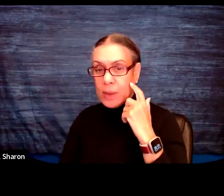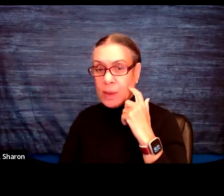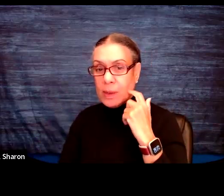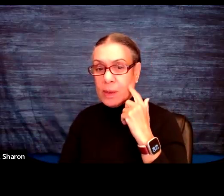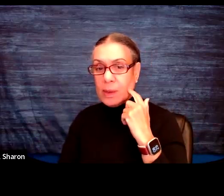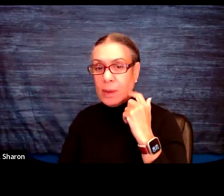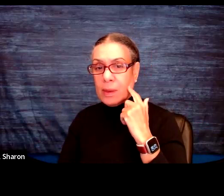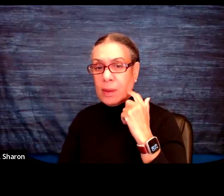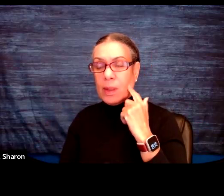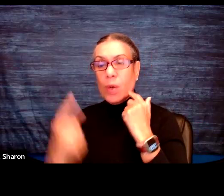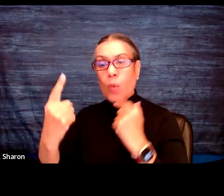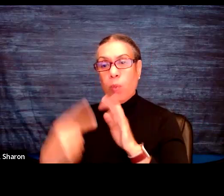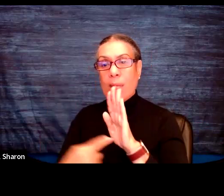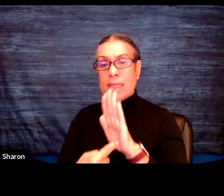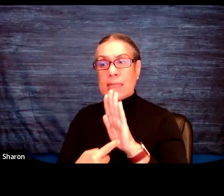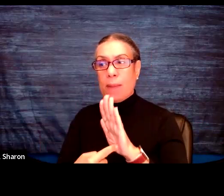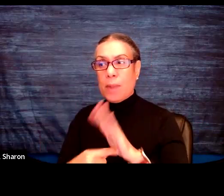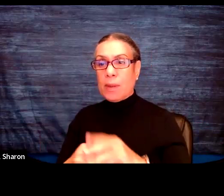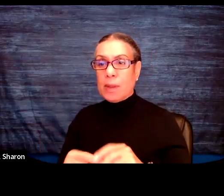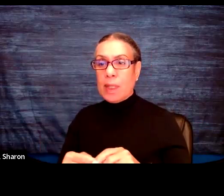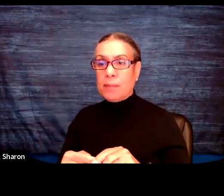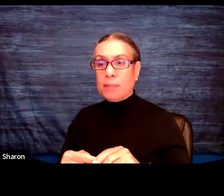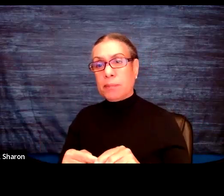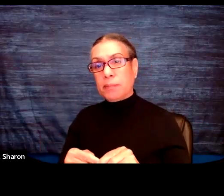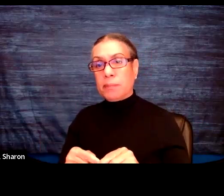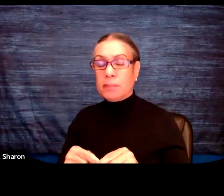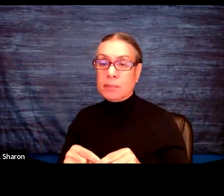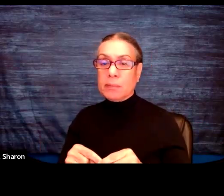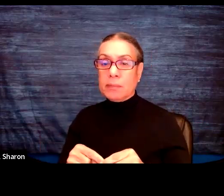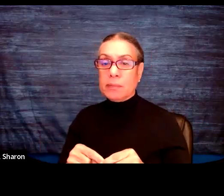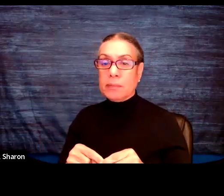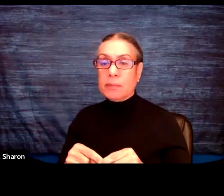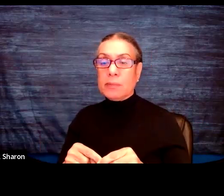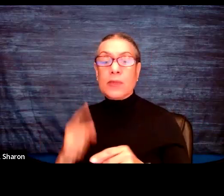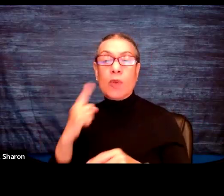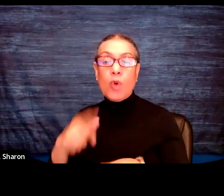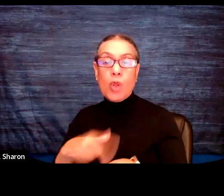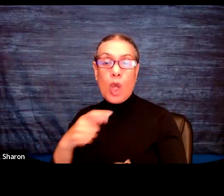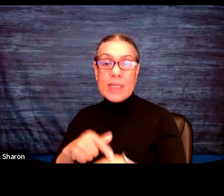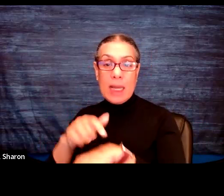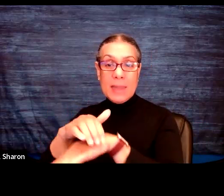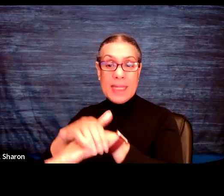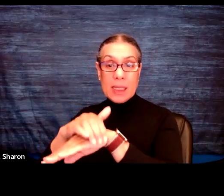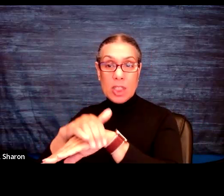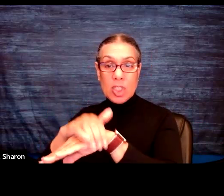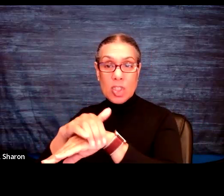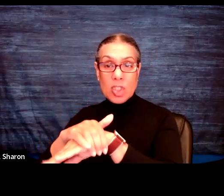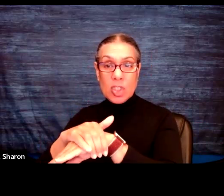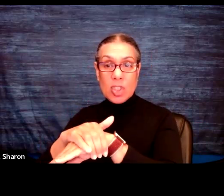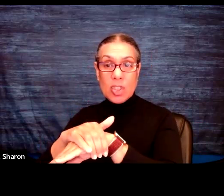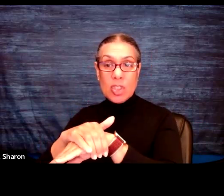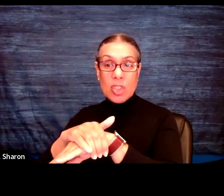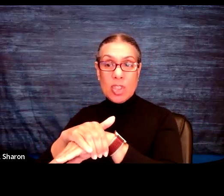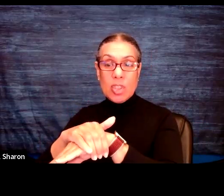one example I think, that would be relevant is, for a long time, the English historically has been